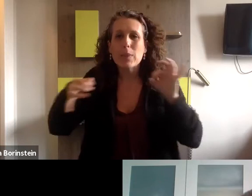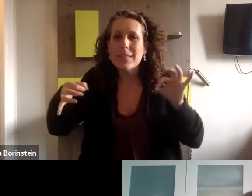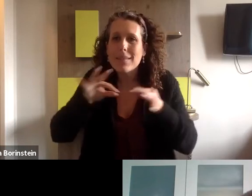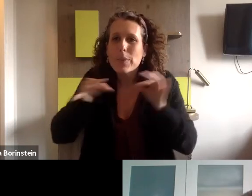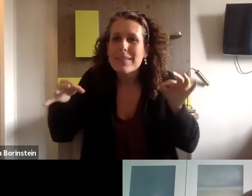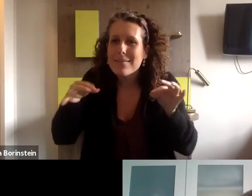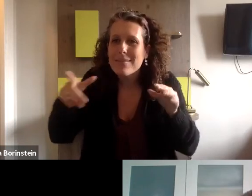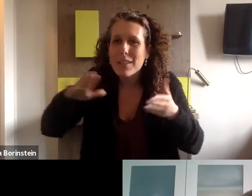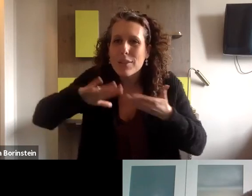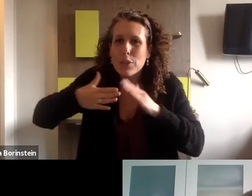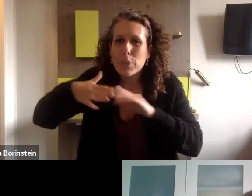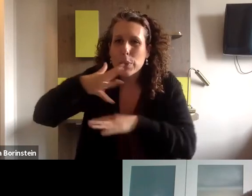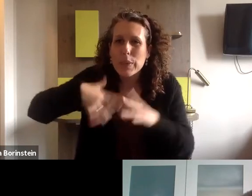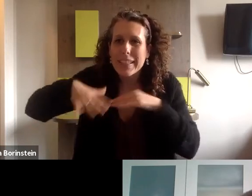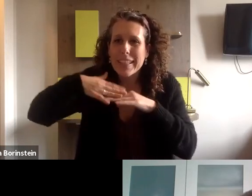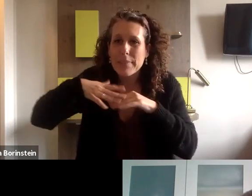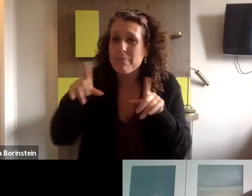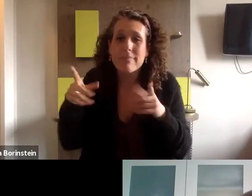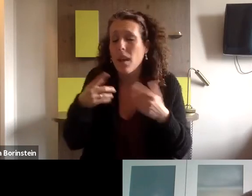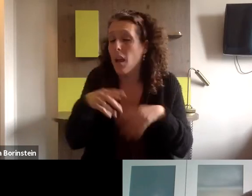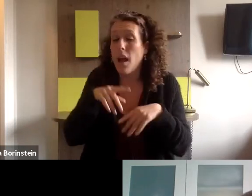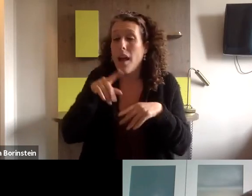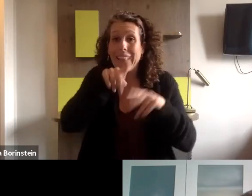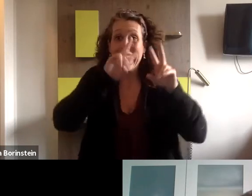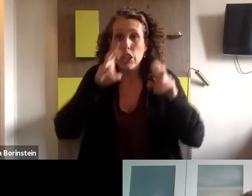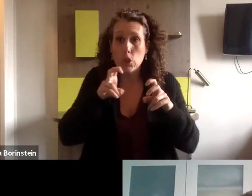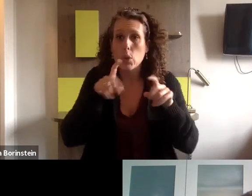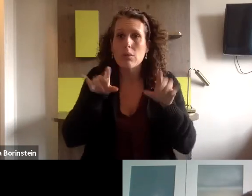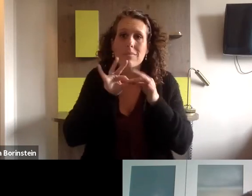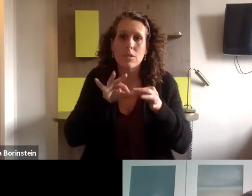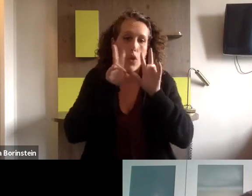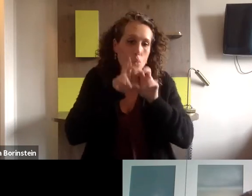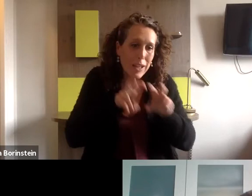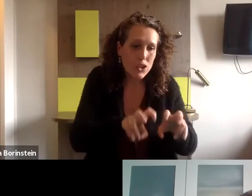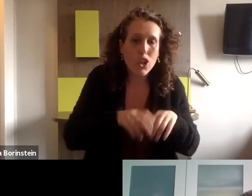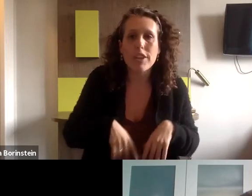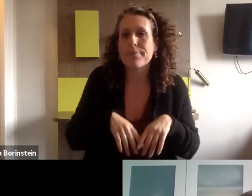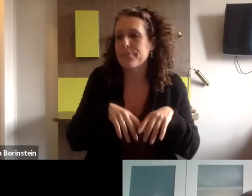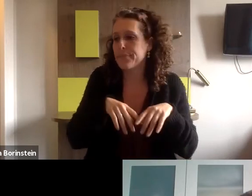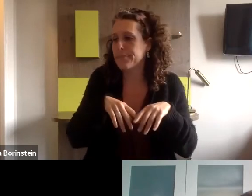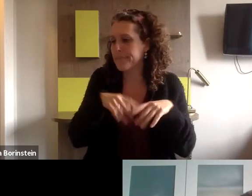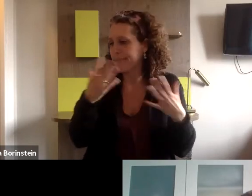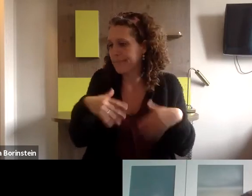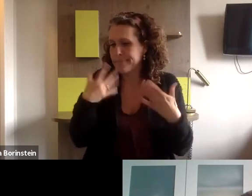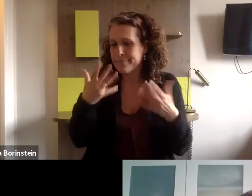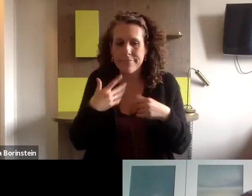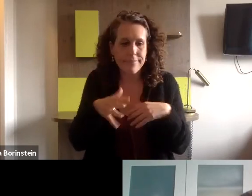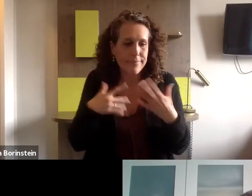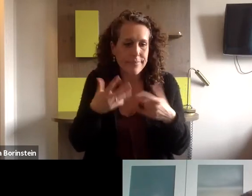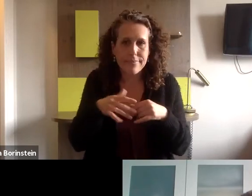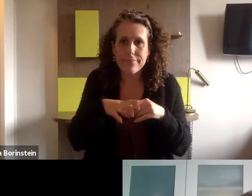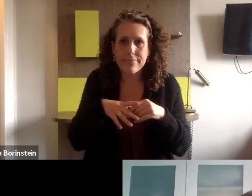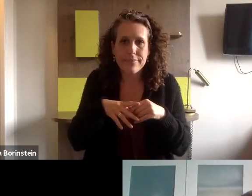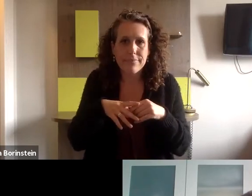that you have in terms of when you do research, in terms of maybe the pressure on the language, in terms of when you